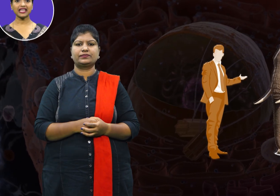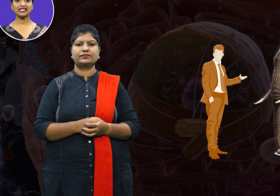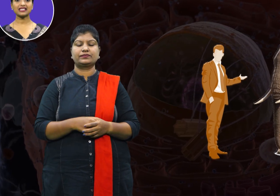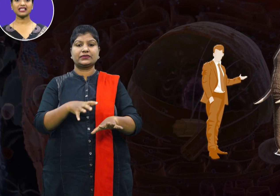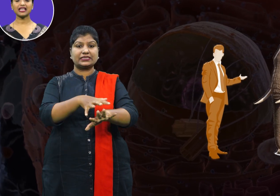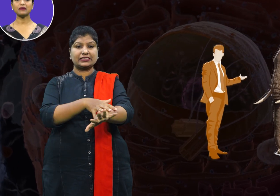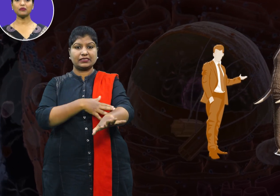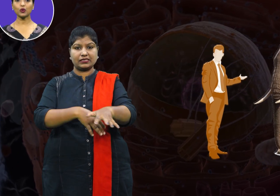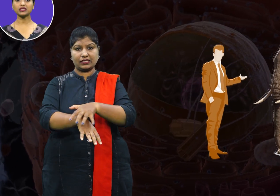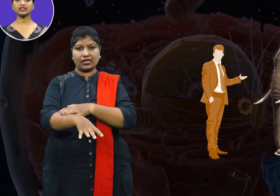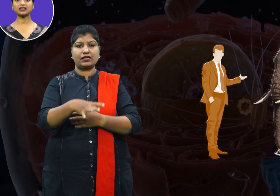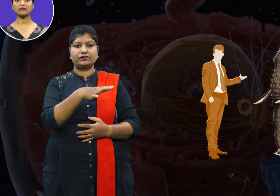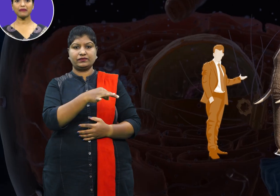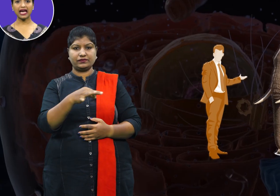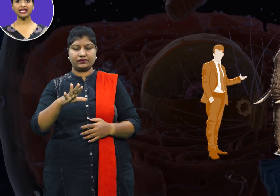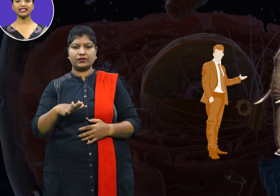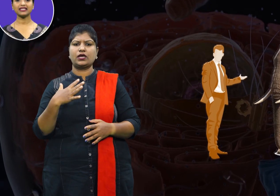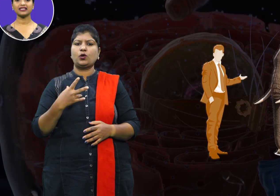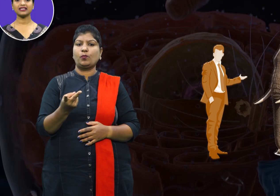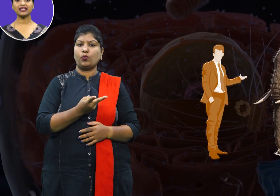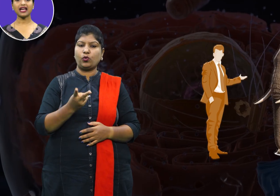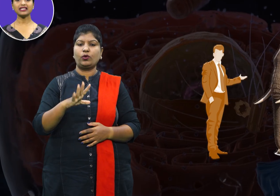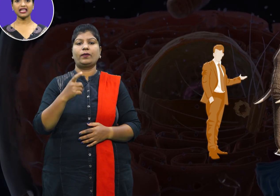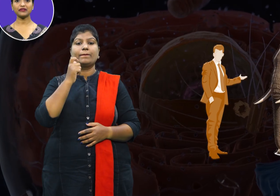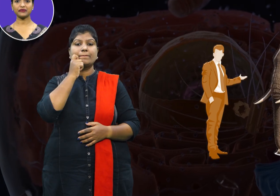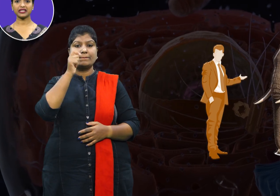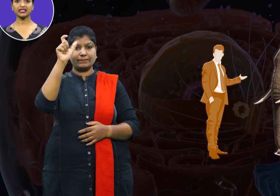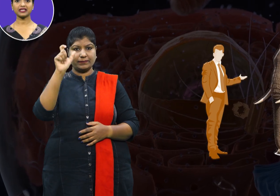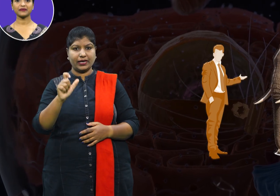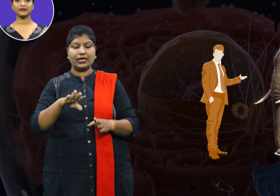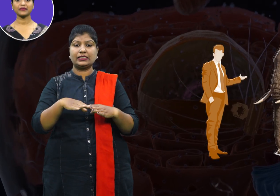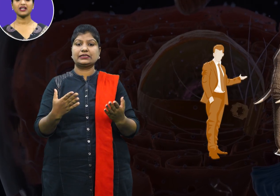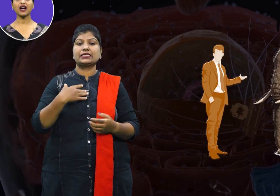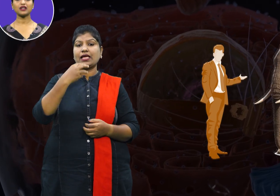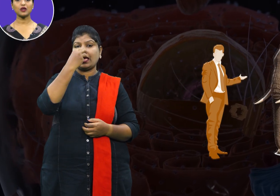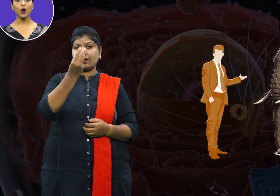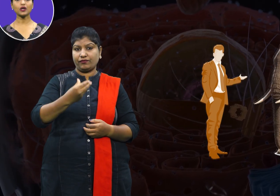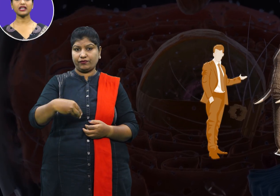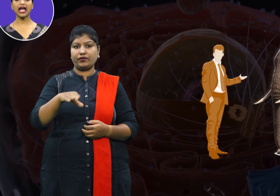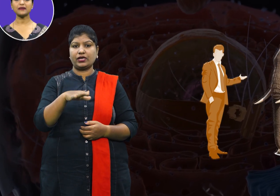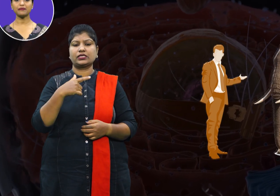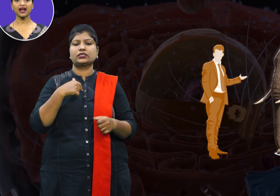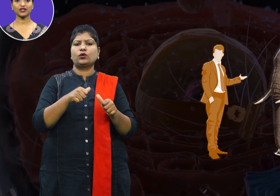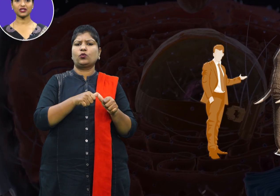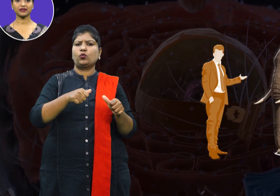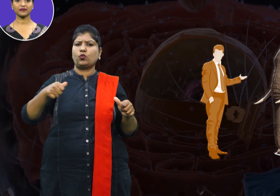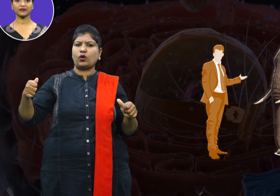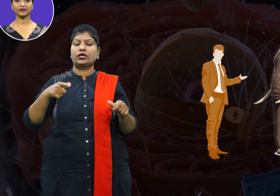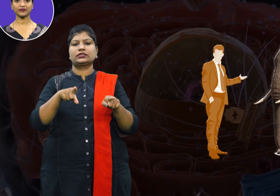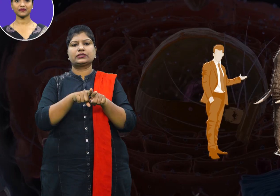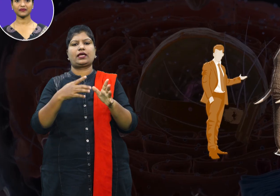nerve cells in both man and elephant are long and